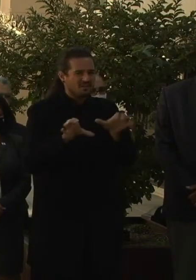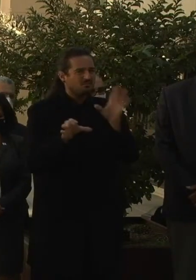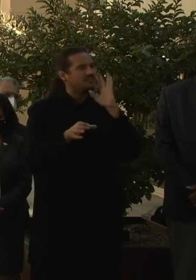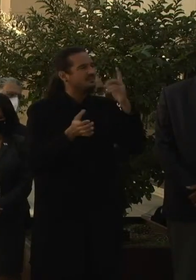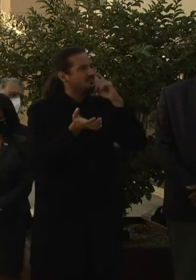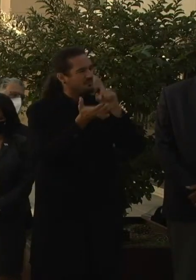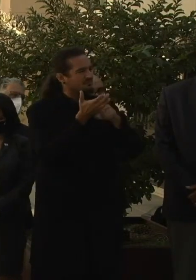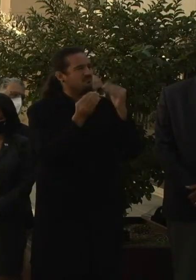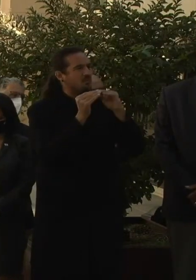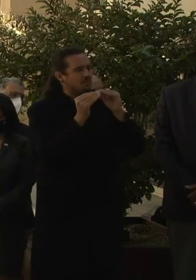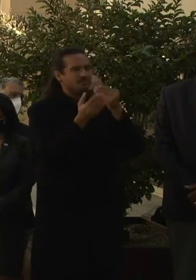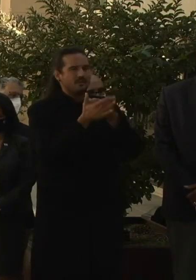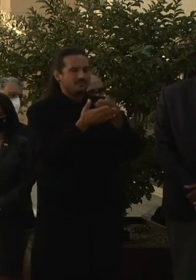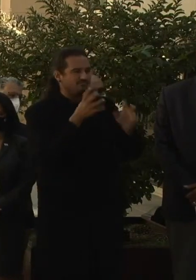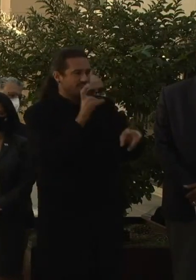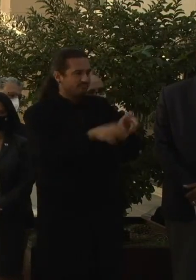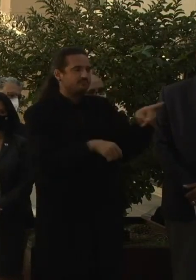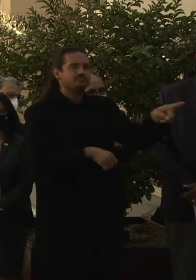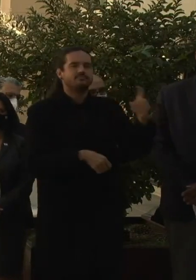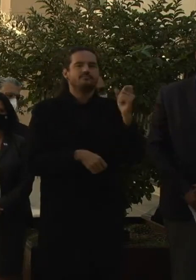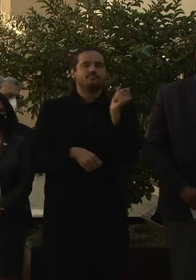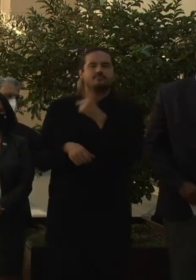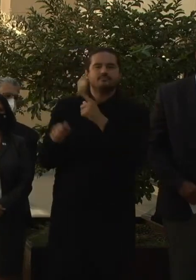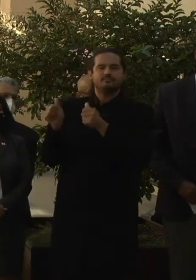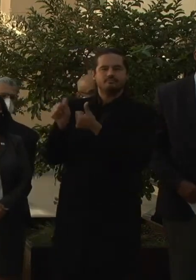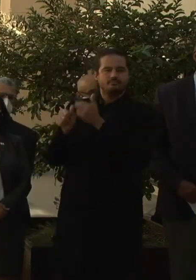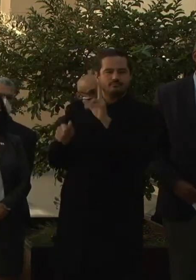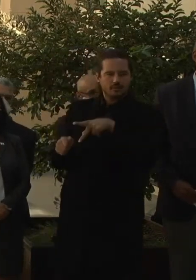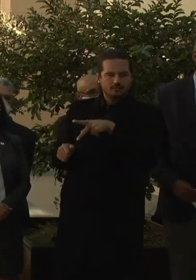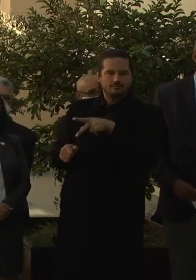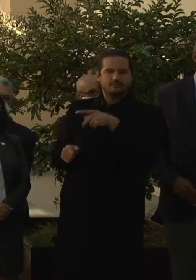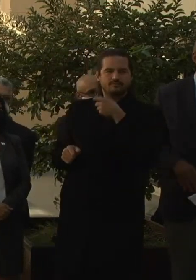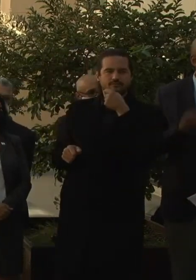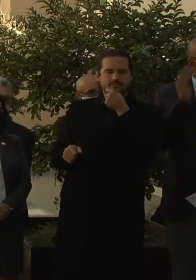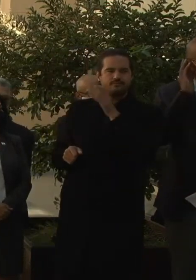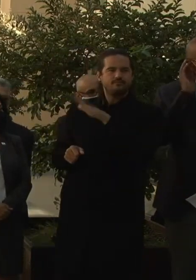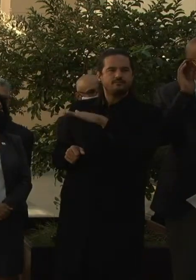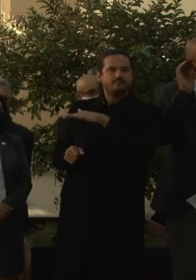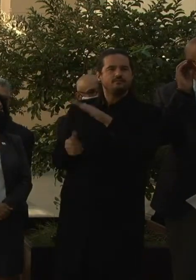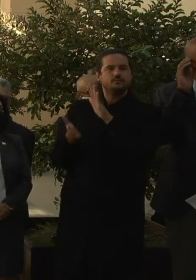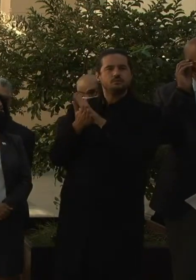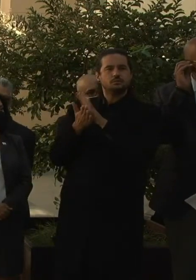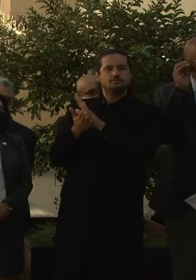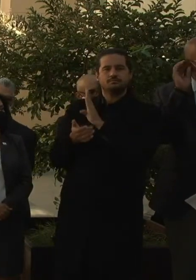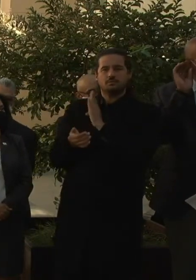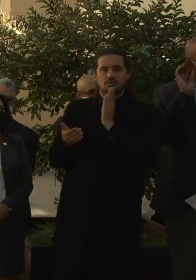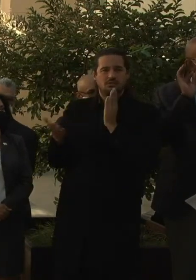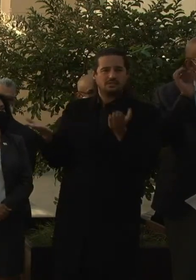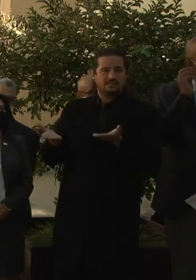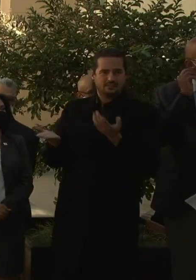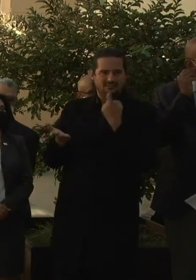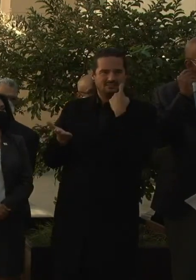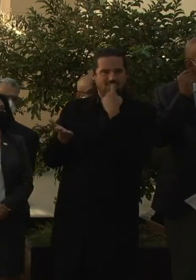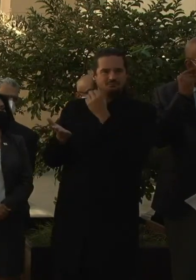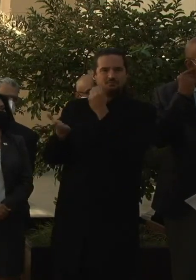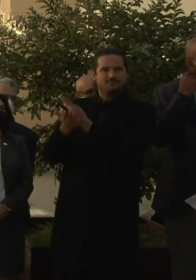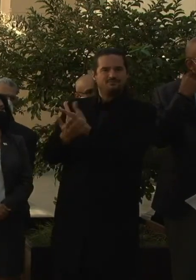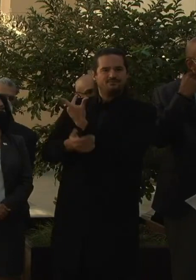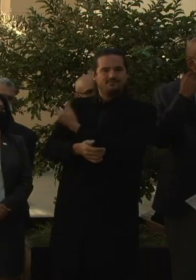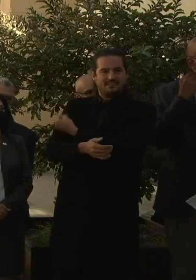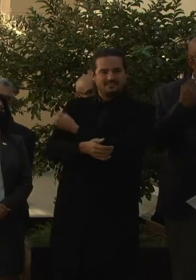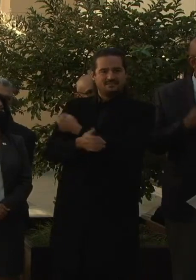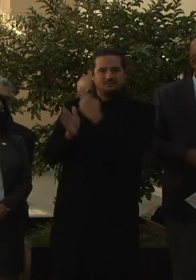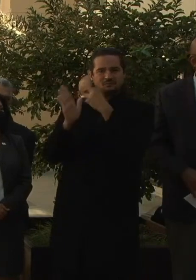you're in Oakland where our school board just recently approved a vaccine rule for all eligible students that's not going to go into effect